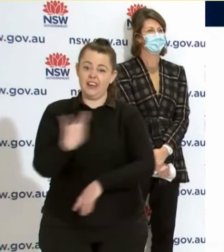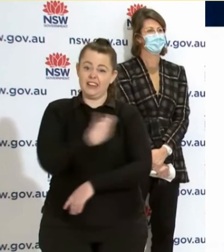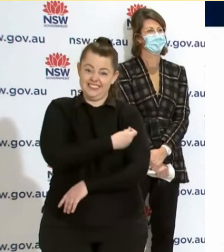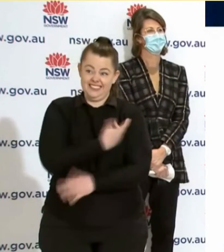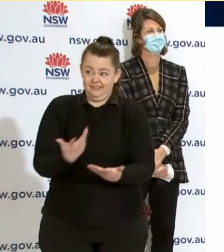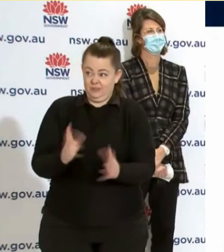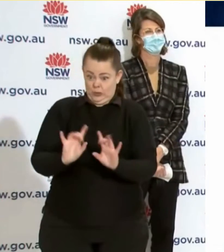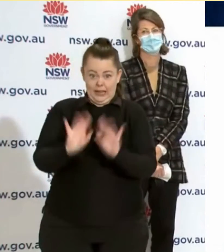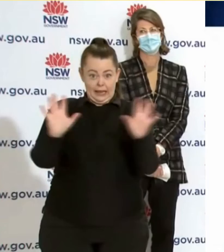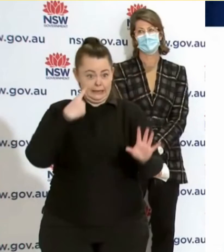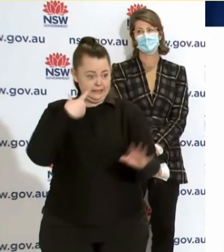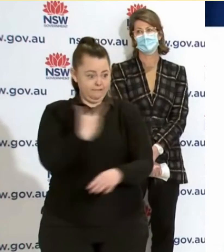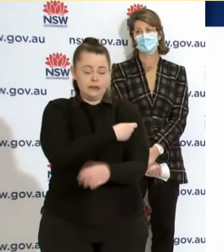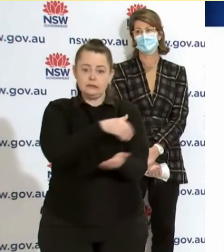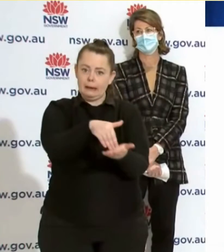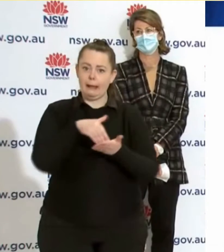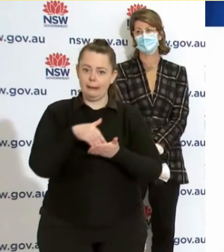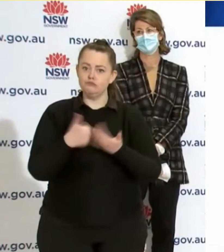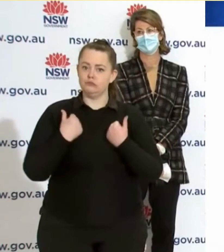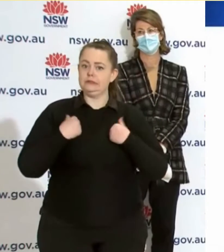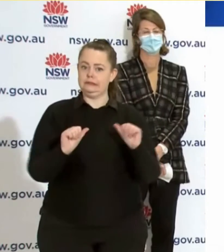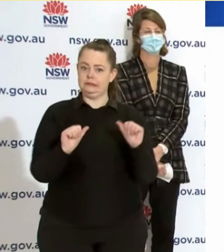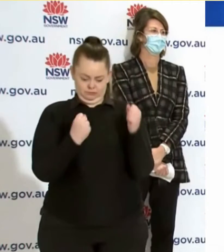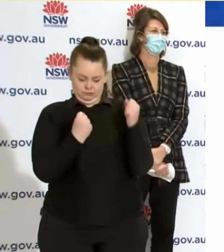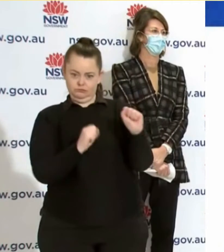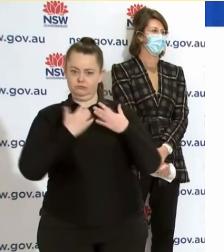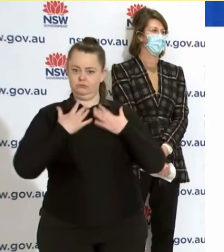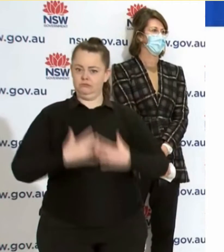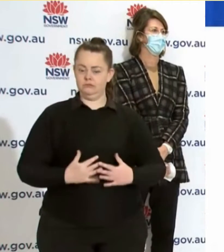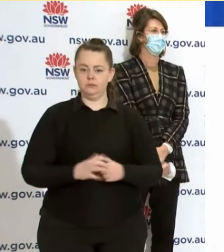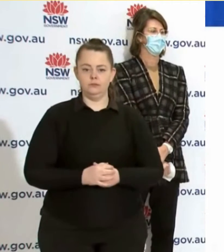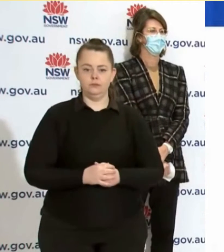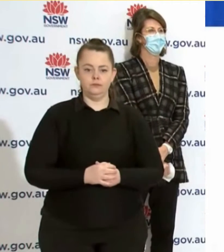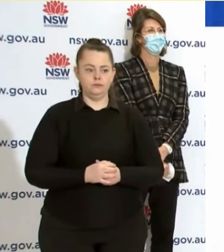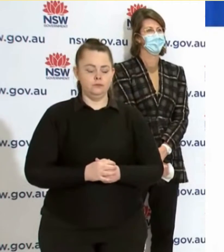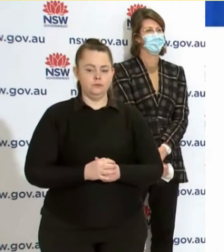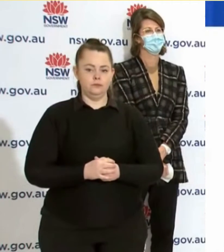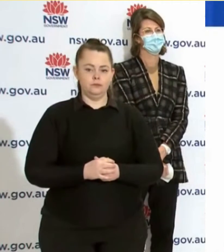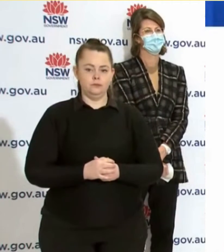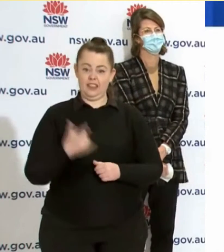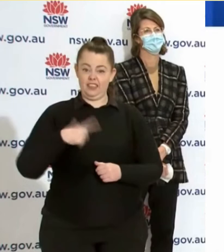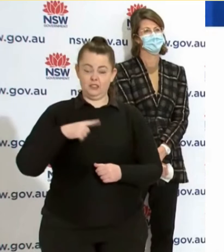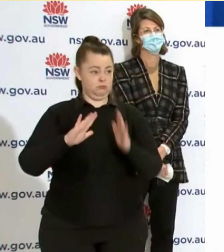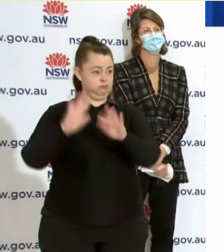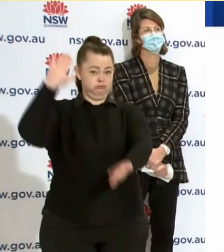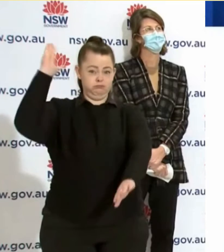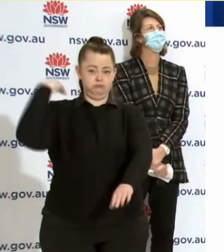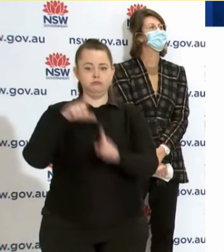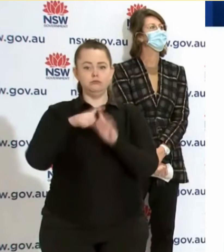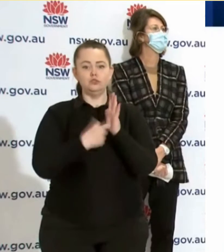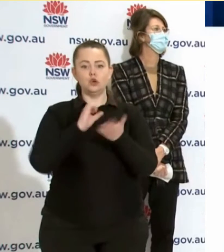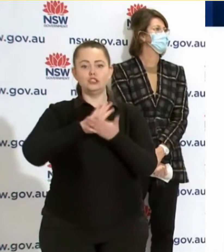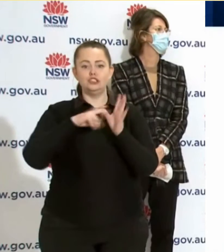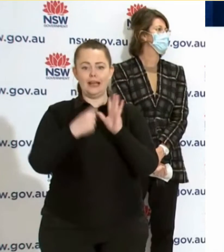protected, which is why some time ago, Dr. Chant and I said, let's get vaccinated, increase the rates of vaccination, because that